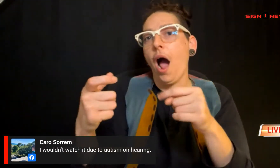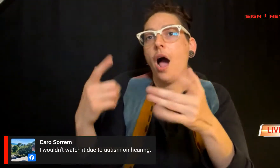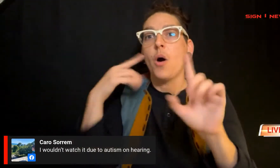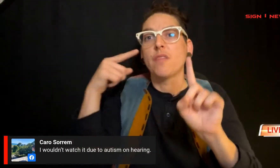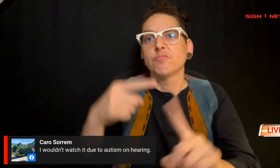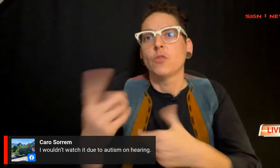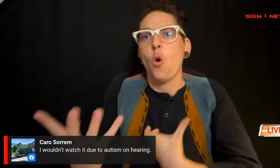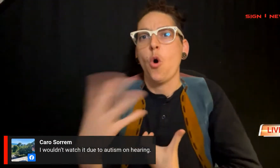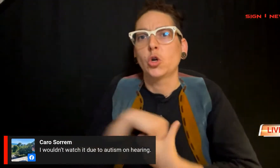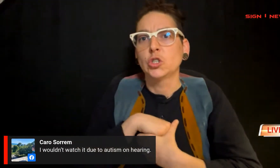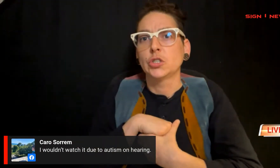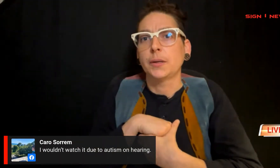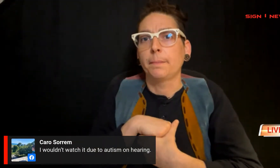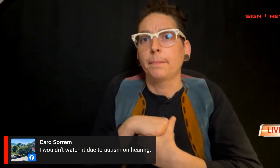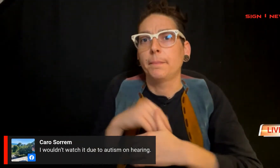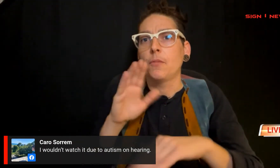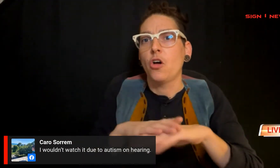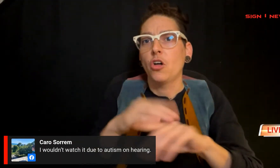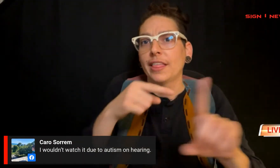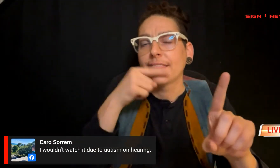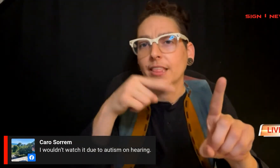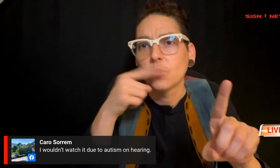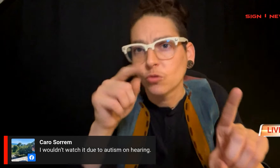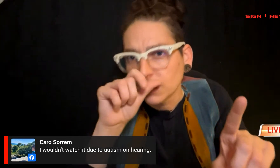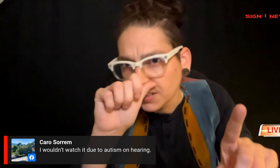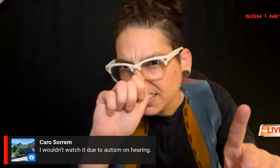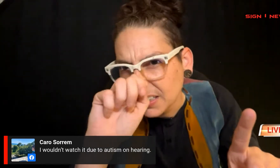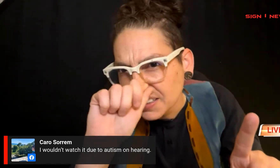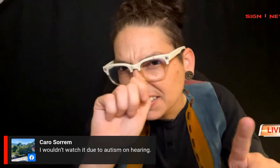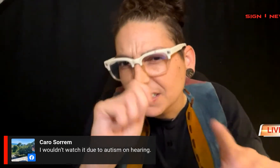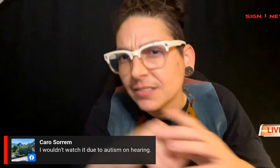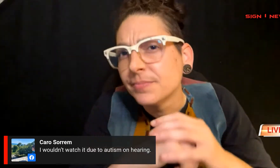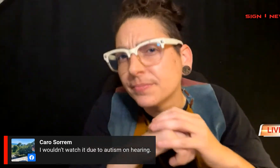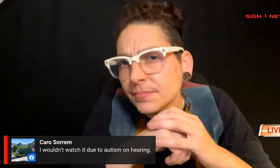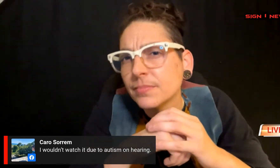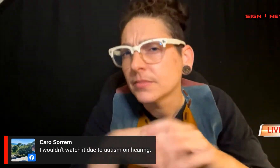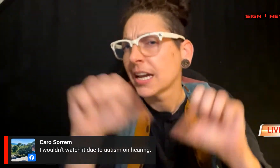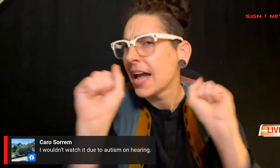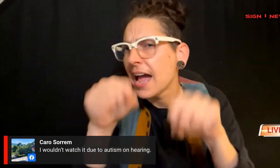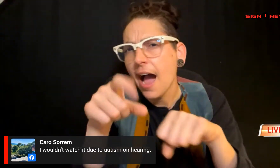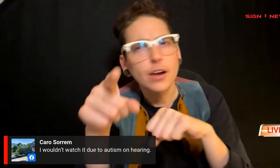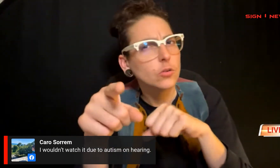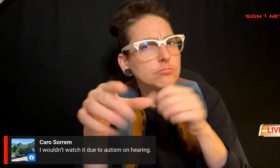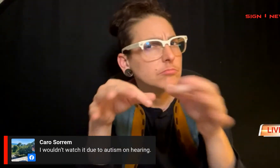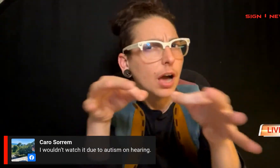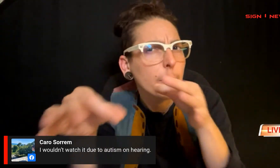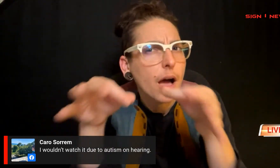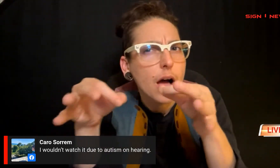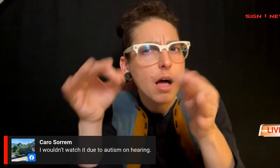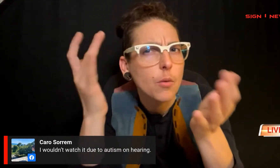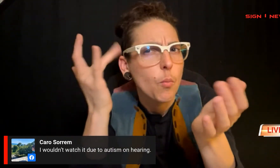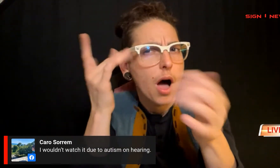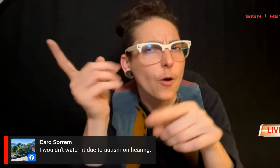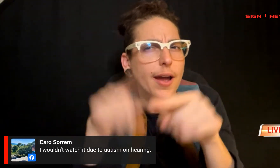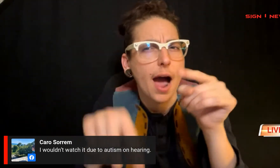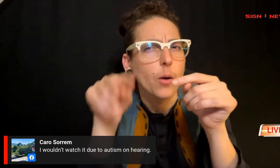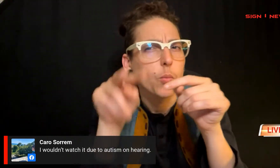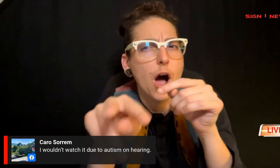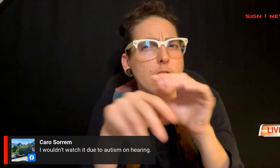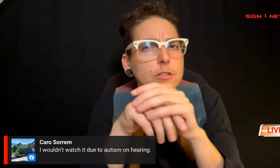Oh, I wouldn't watch it due to autism on hearing. Can you explain what you mean by